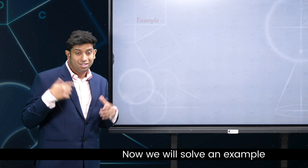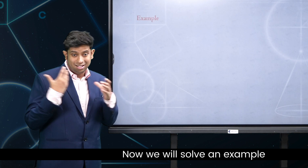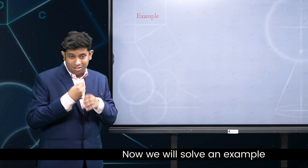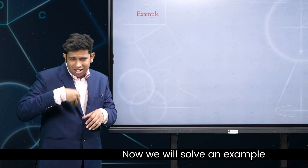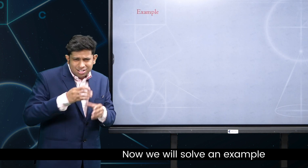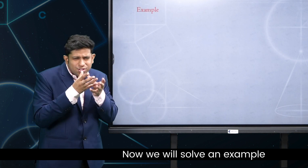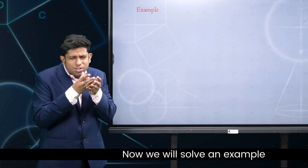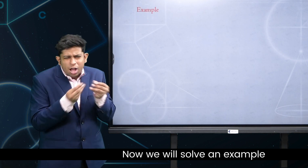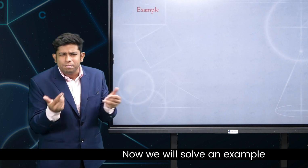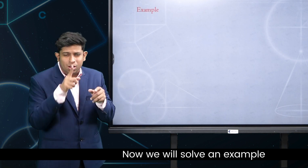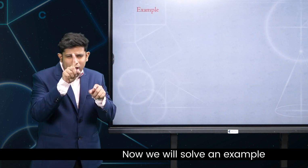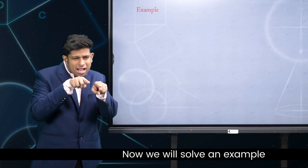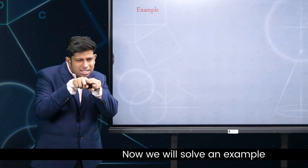Now we will solve an example.